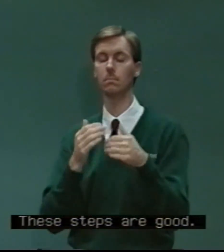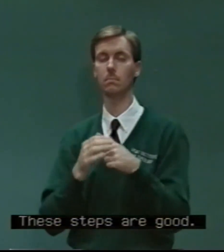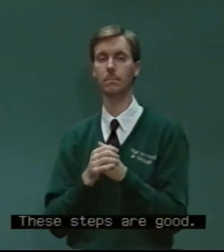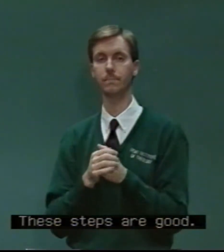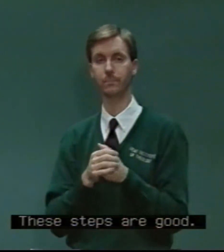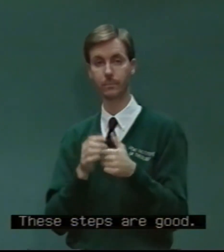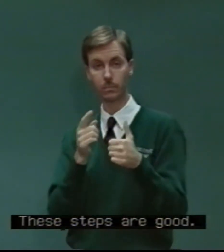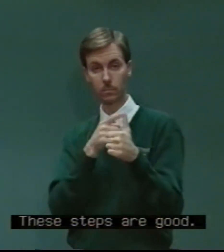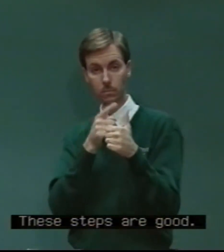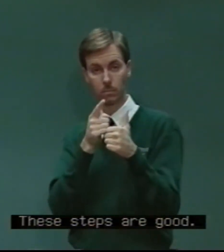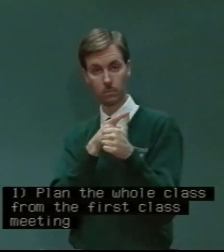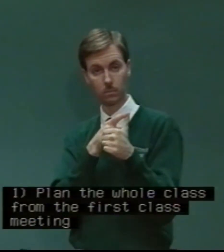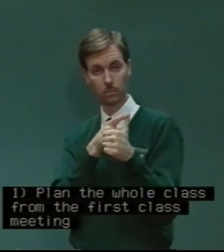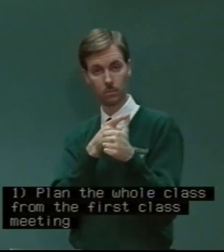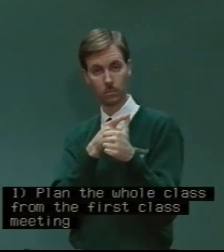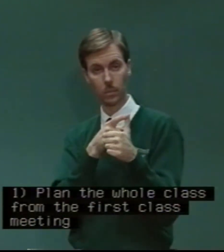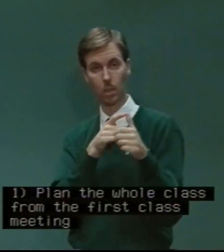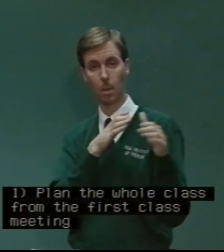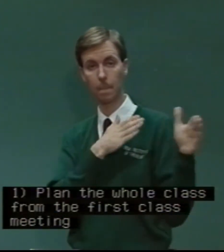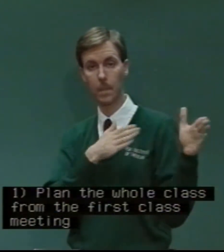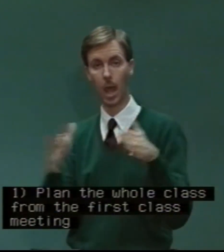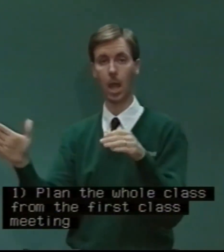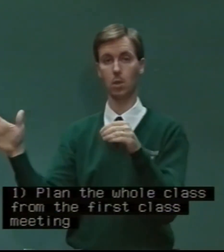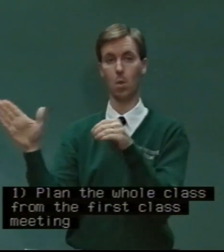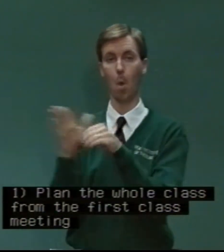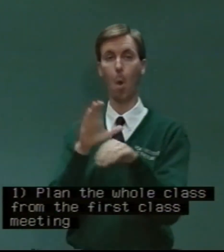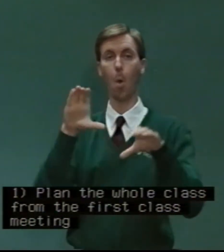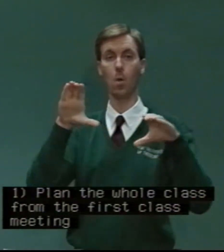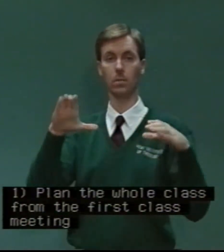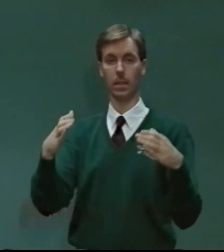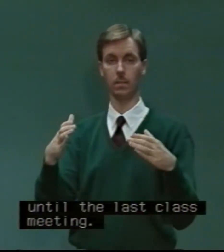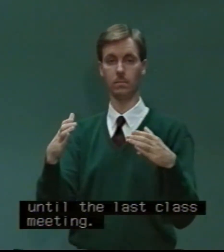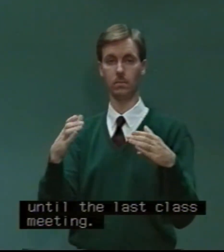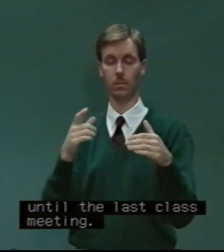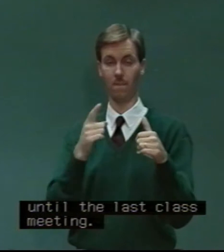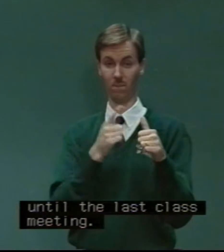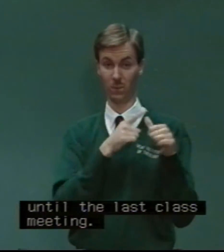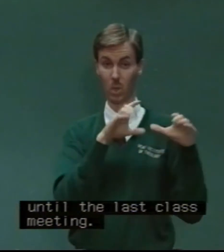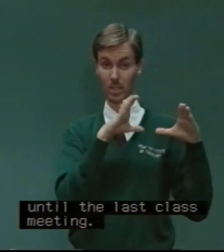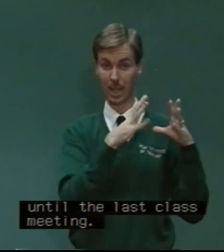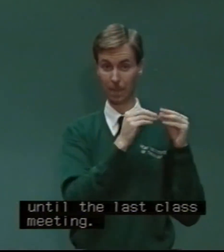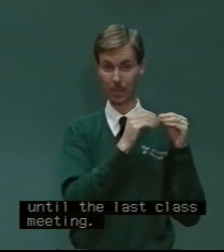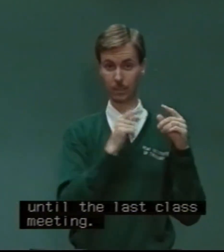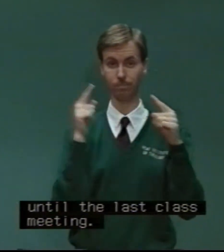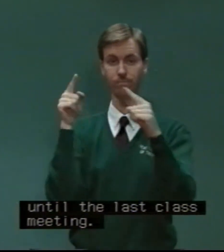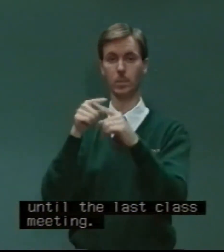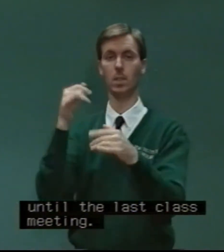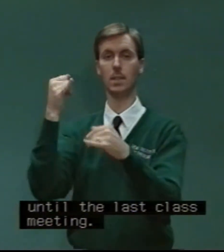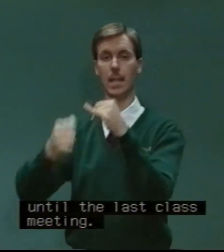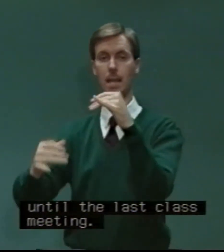are good. First, plan the whole class from the first class until the last class meeting.